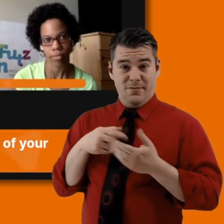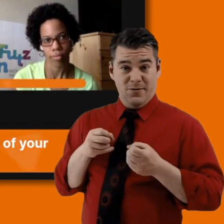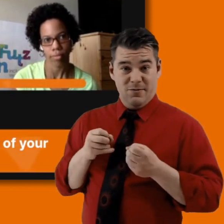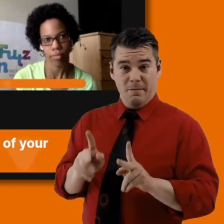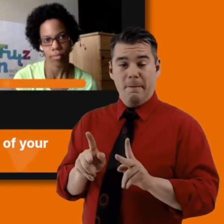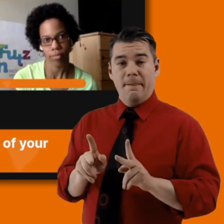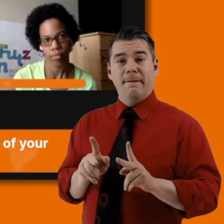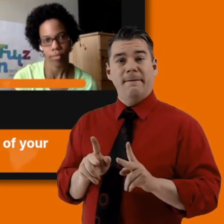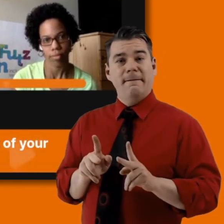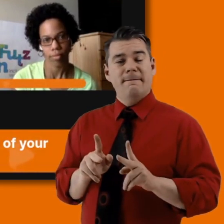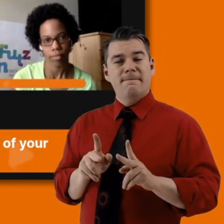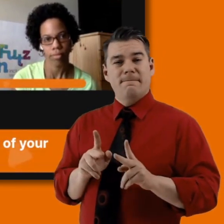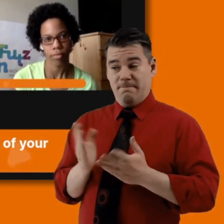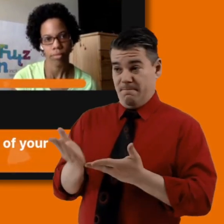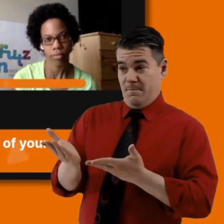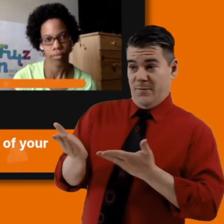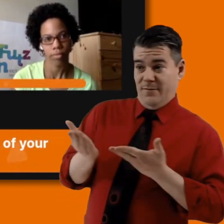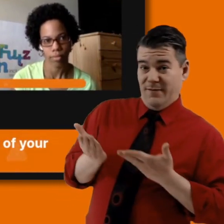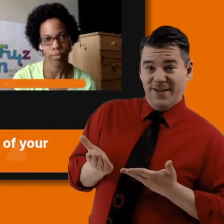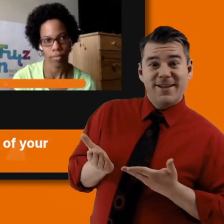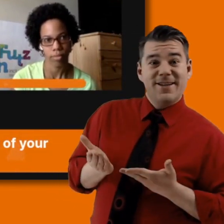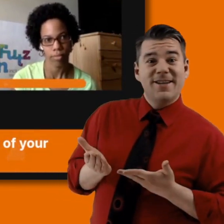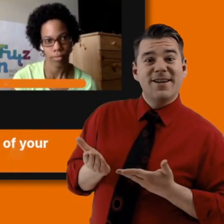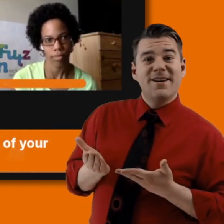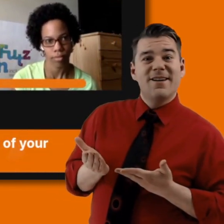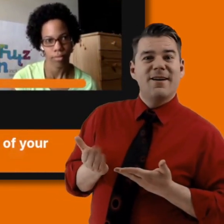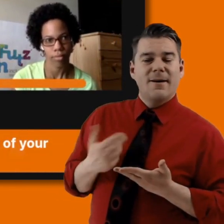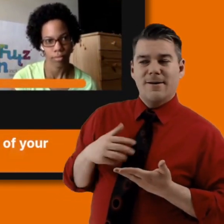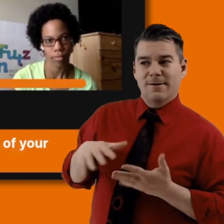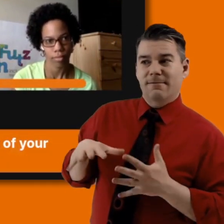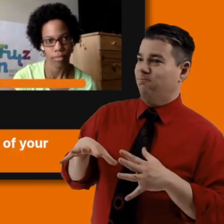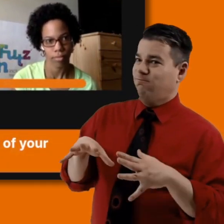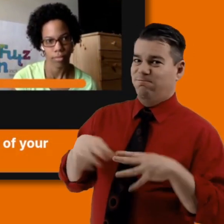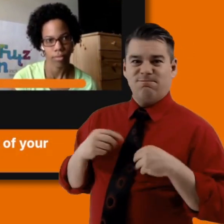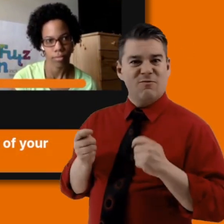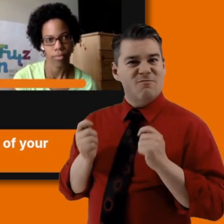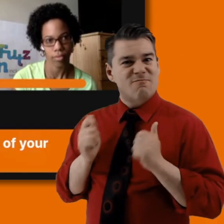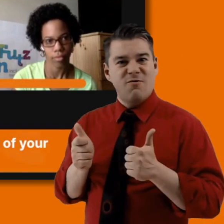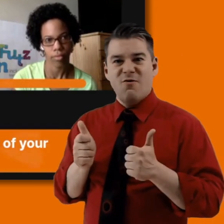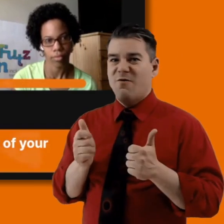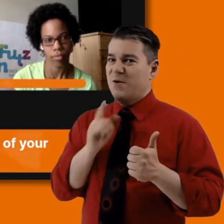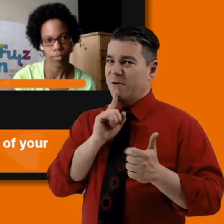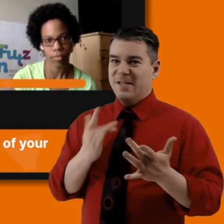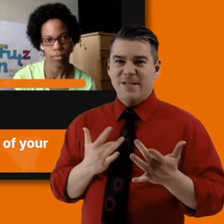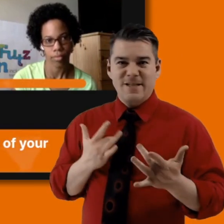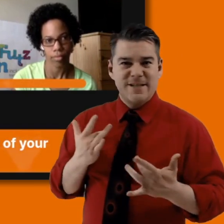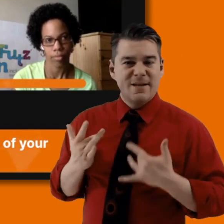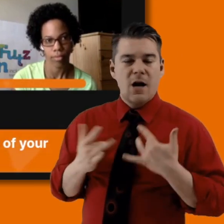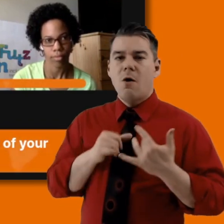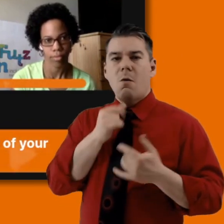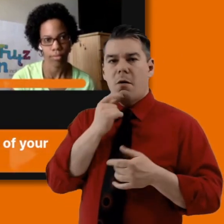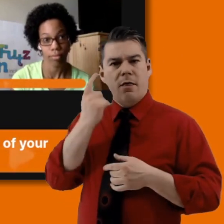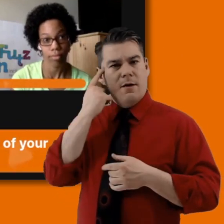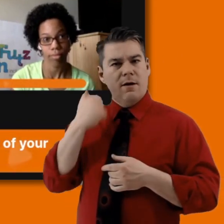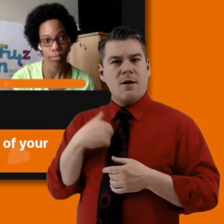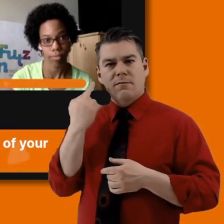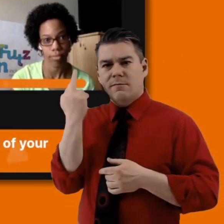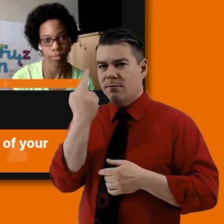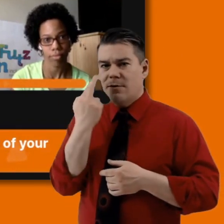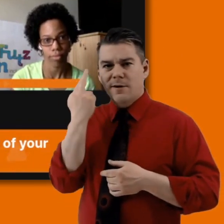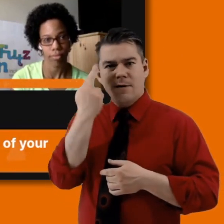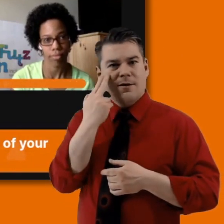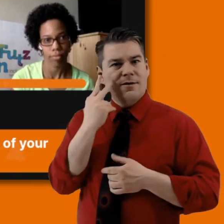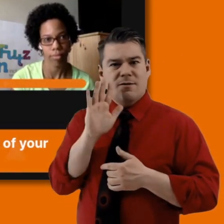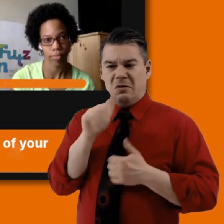opportunity was, when it was presented to me, I took it right away. It was exciting. I don't even think I realized